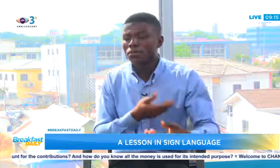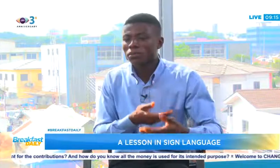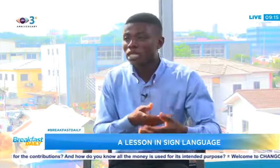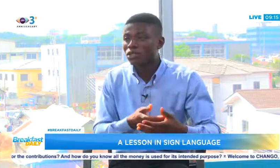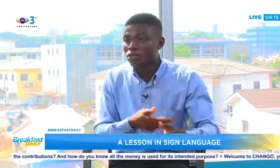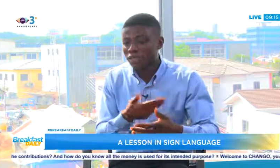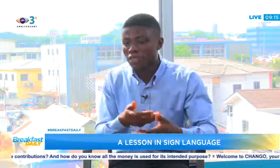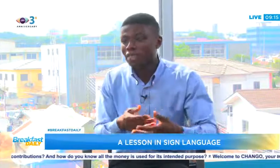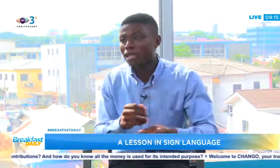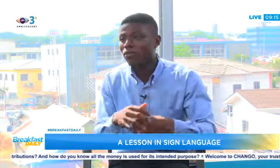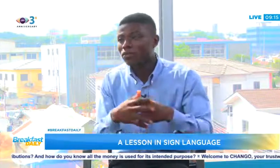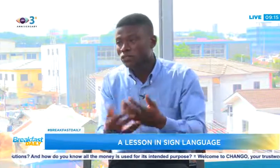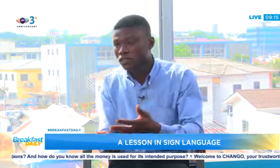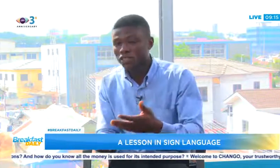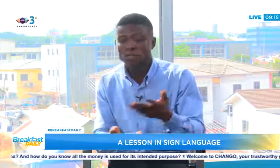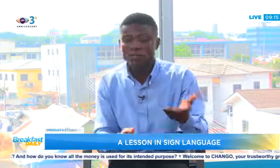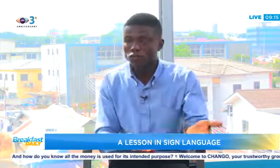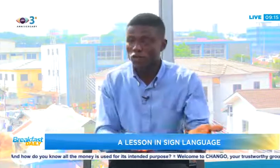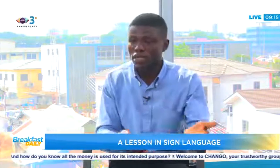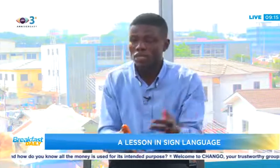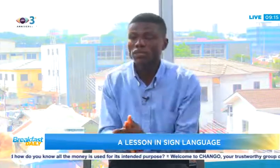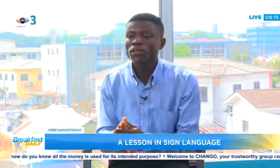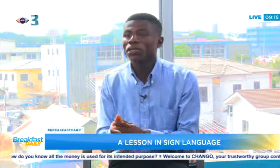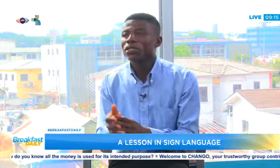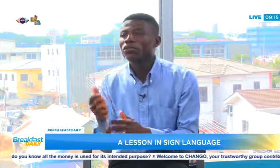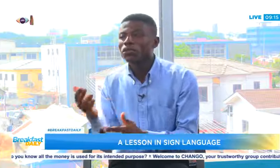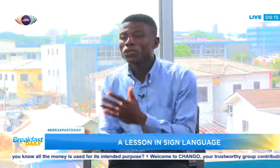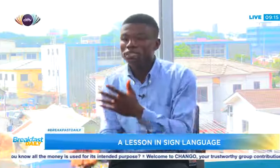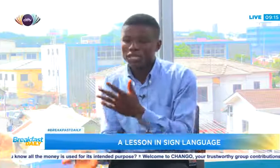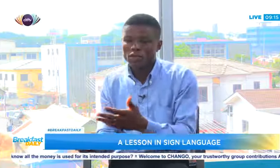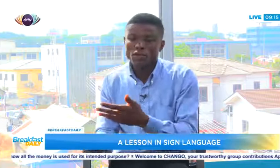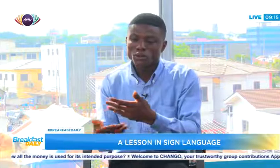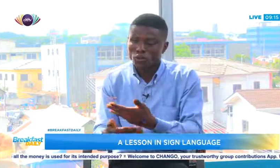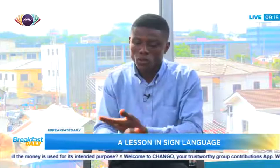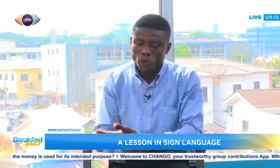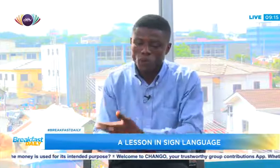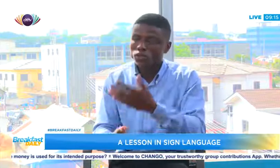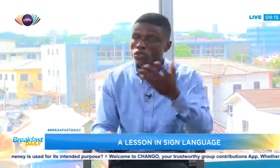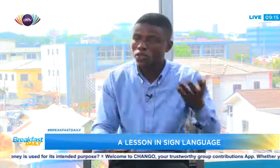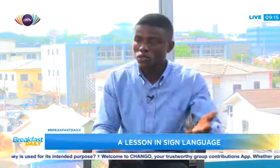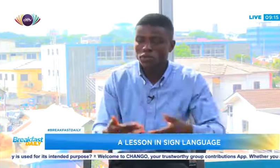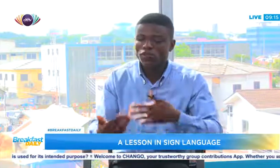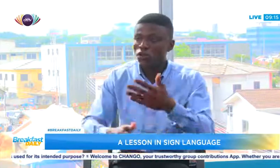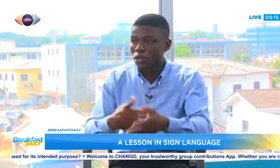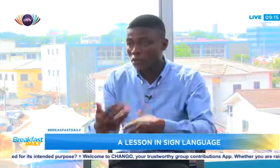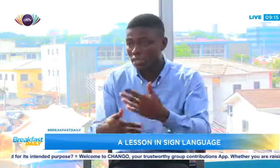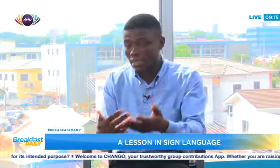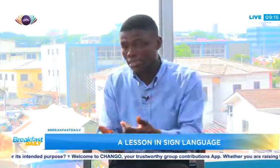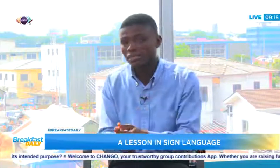the nutrition, the type of nutrition you give to your child, if you don't send your ward to the hospital for regular checks,